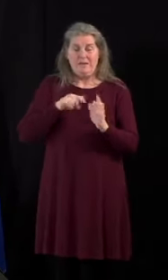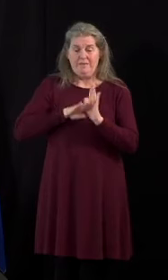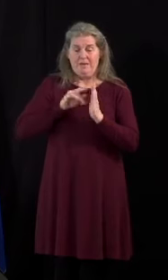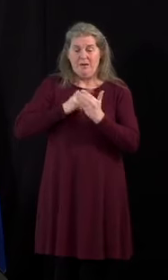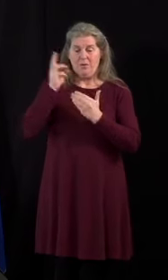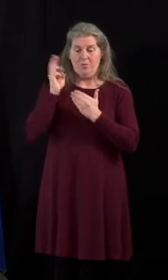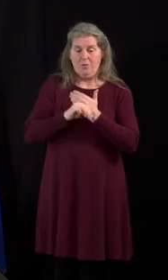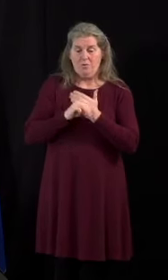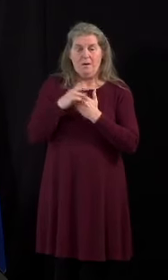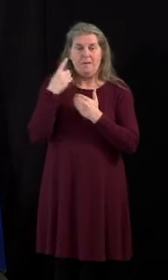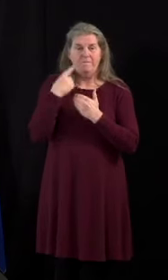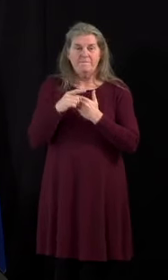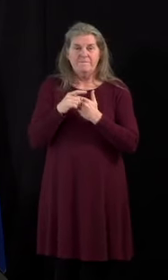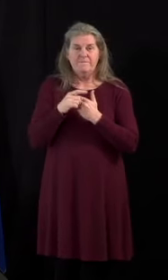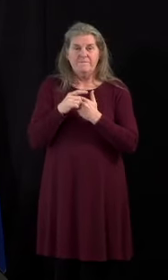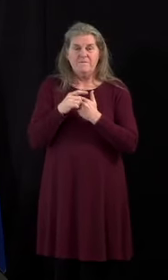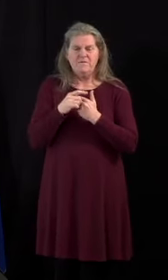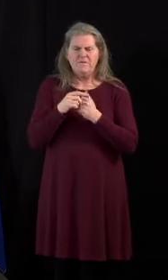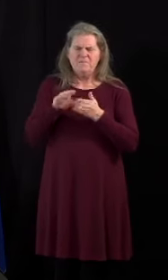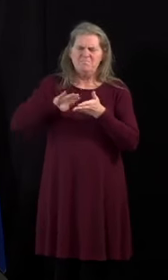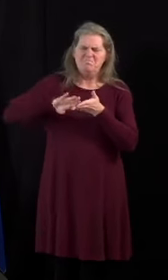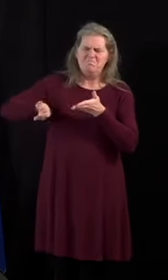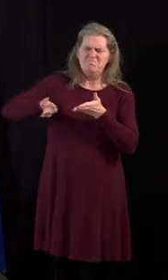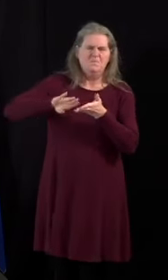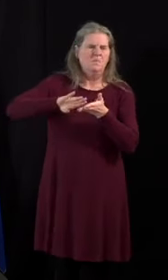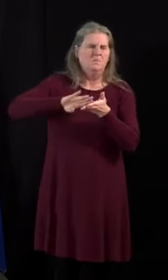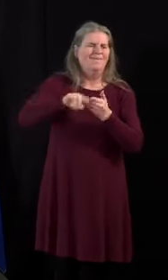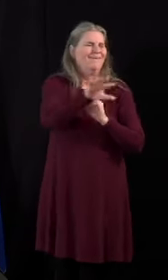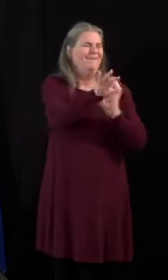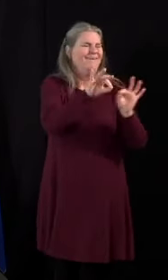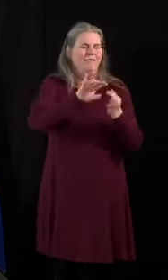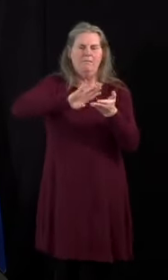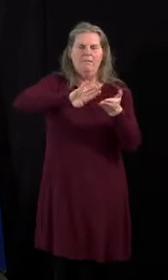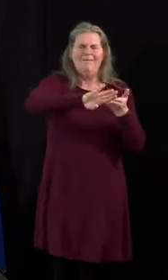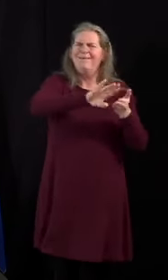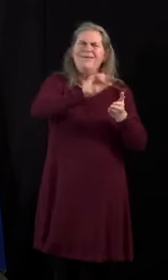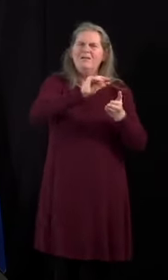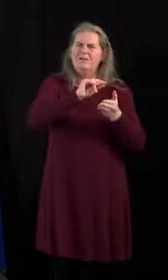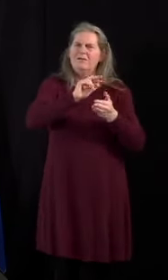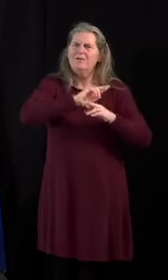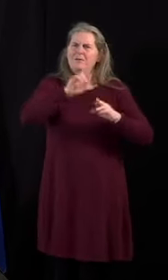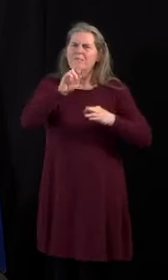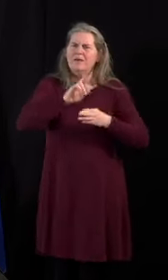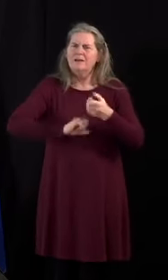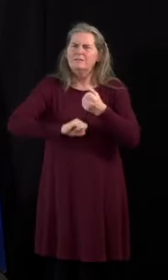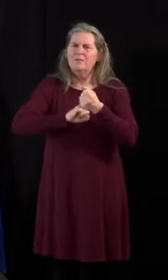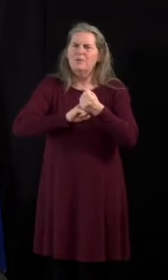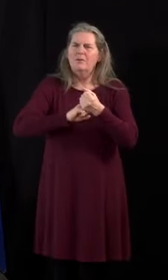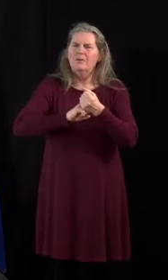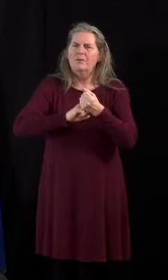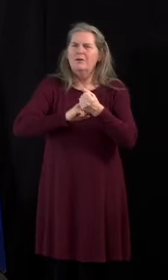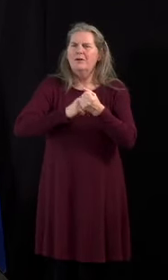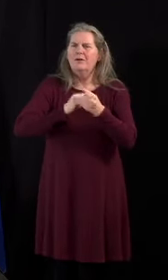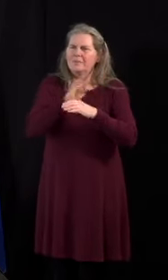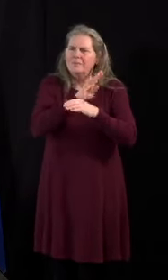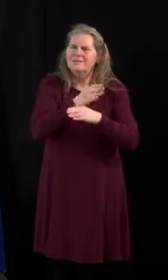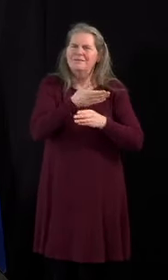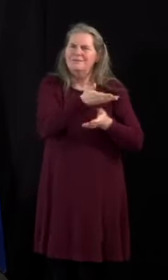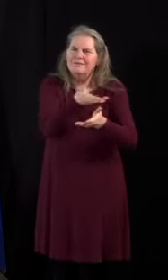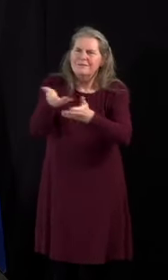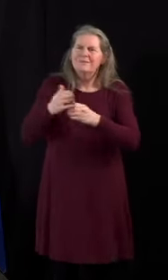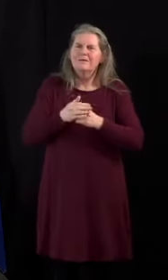program here to exclude people. We built a program to support people. At the end of the day, you will have a